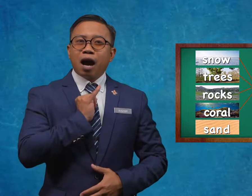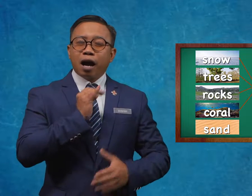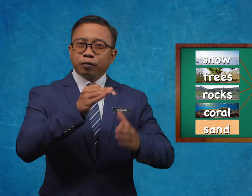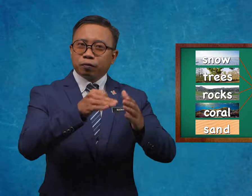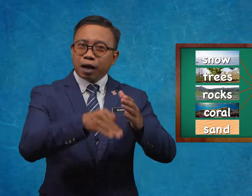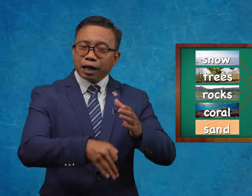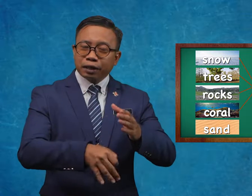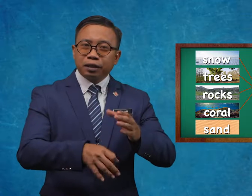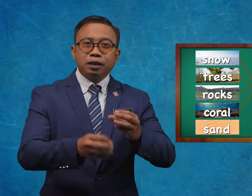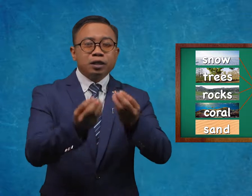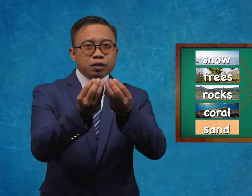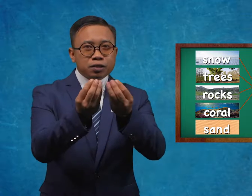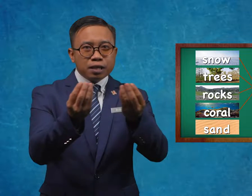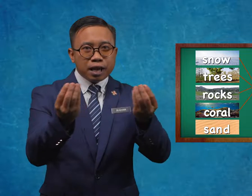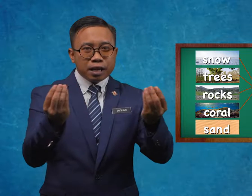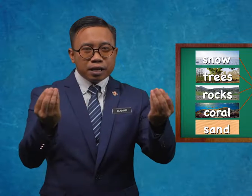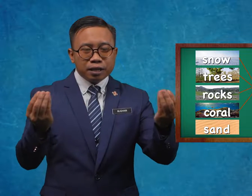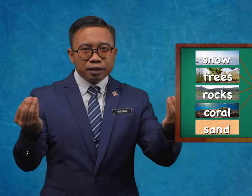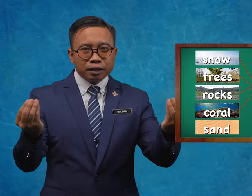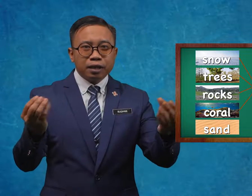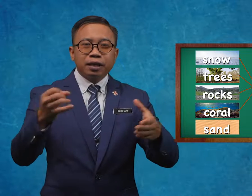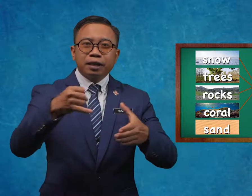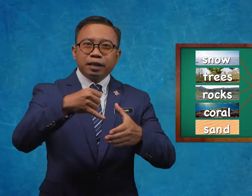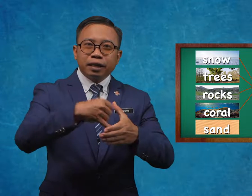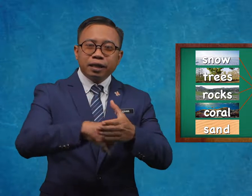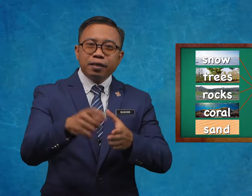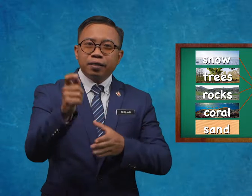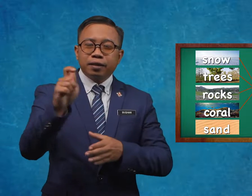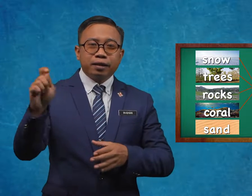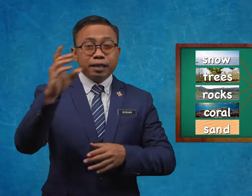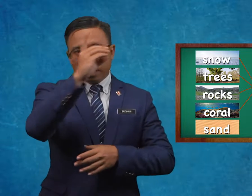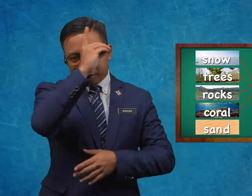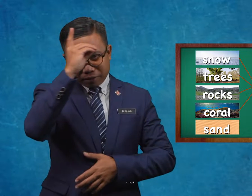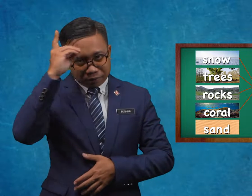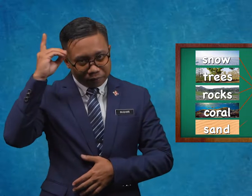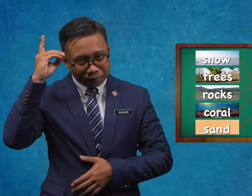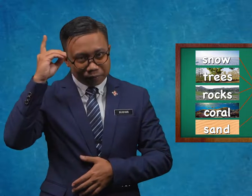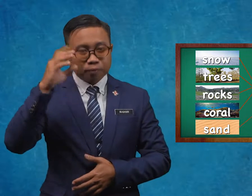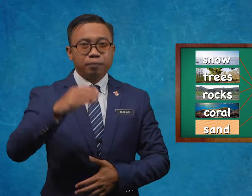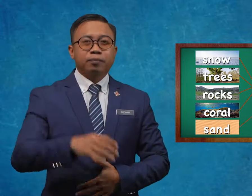I find sand in the desert.